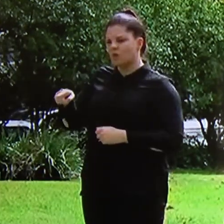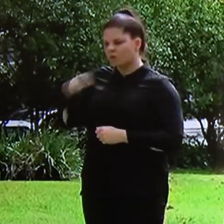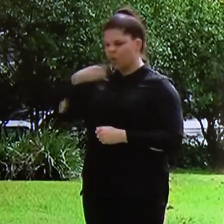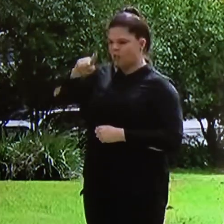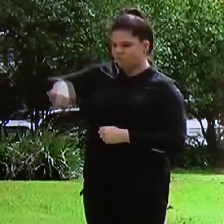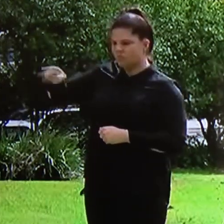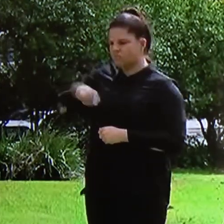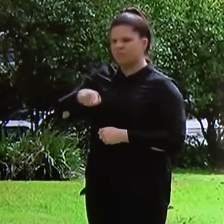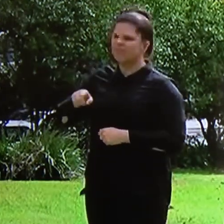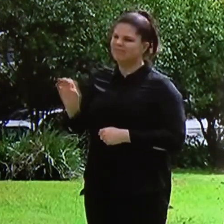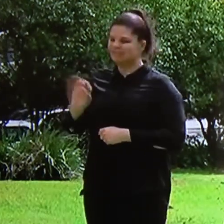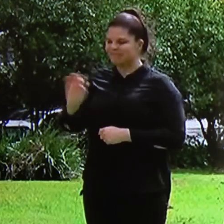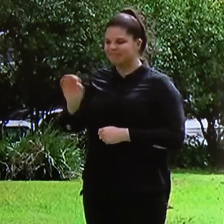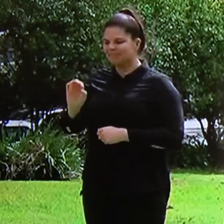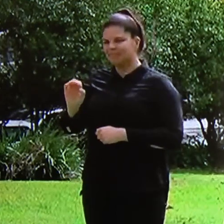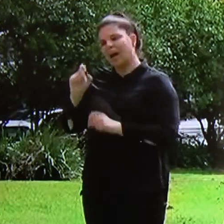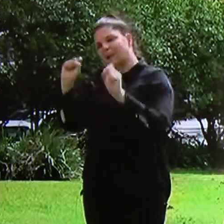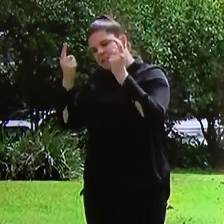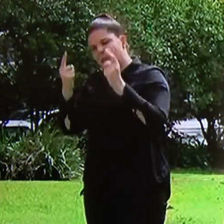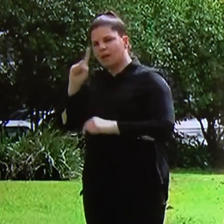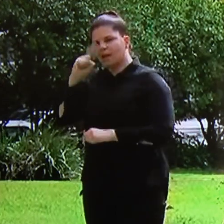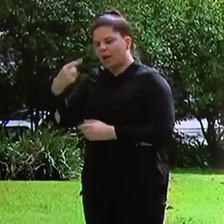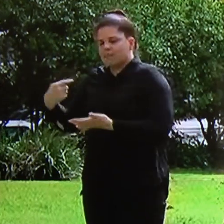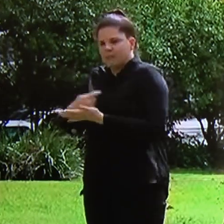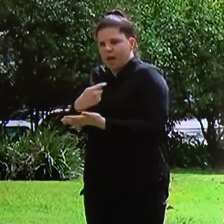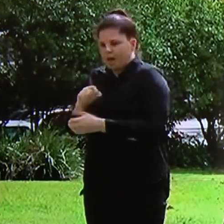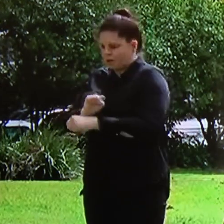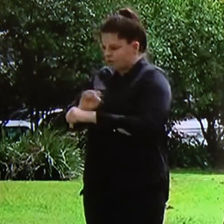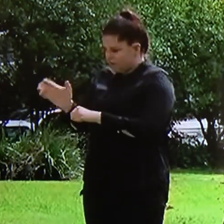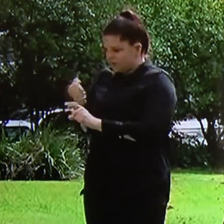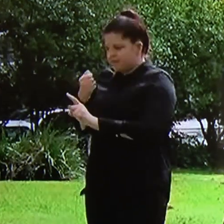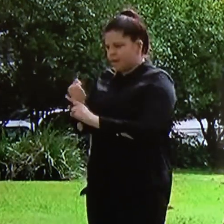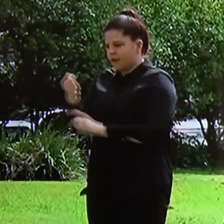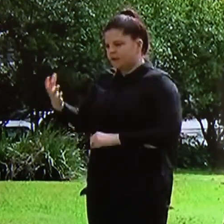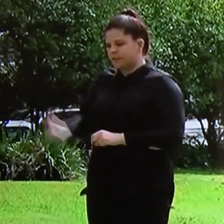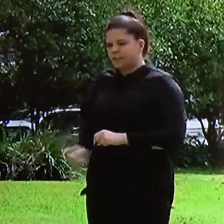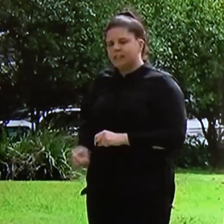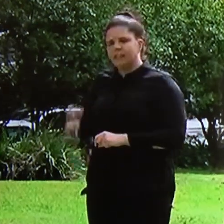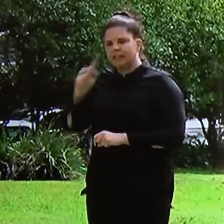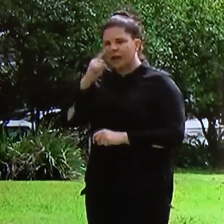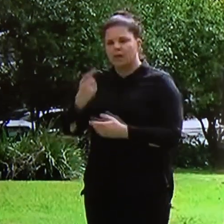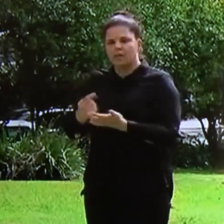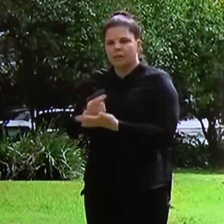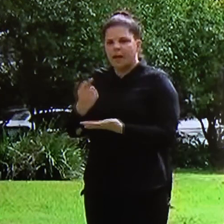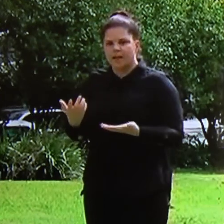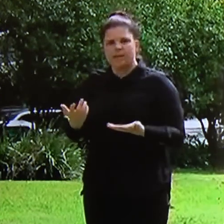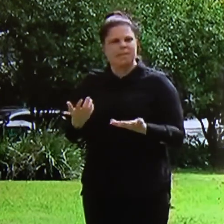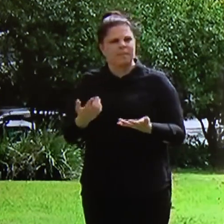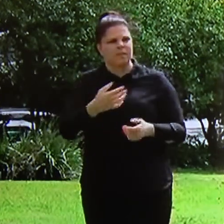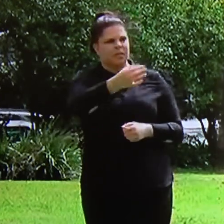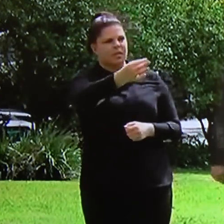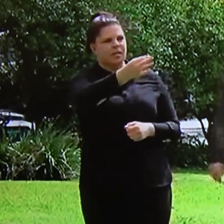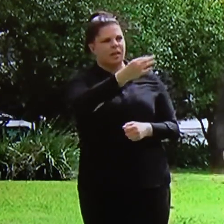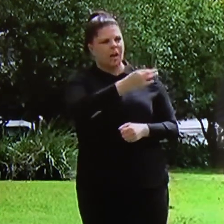be put against that tenant's name in circumstances where they have fallen into rental arrears over the next 6 months.